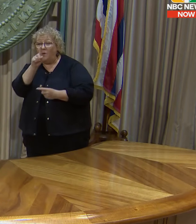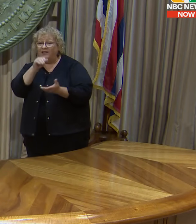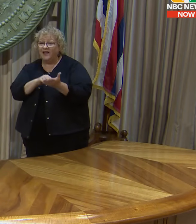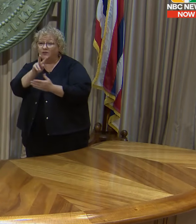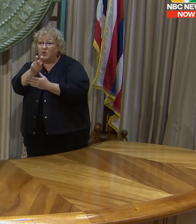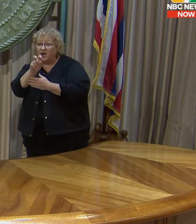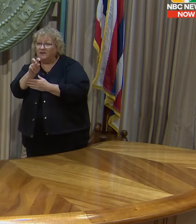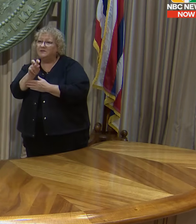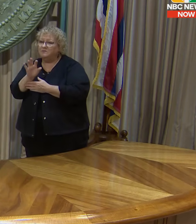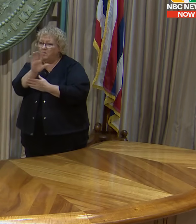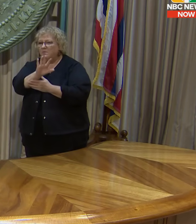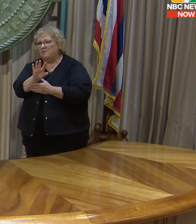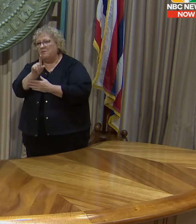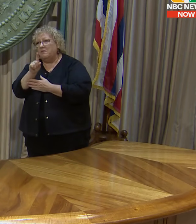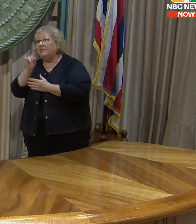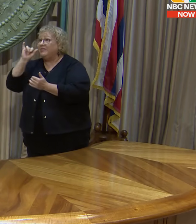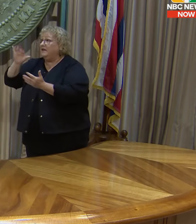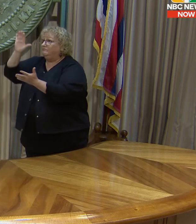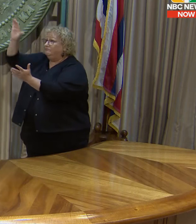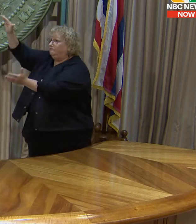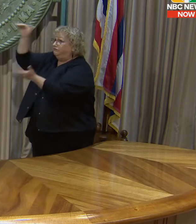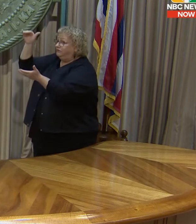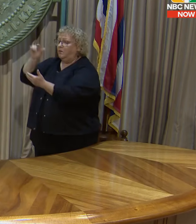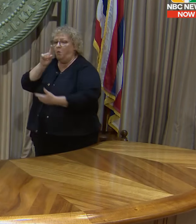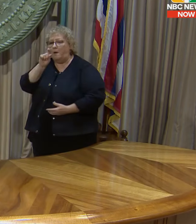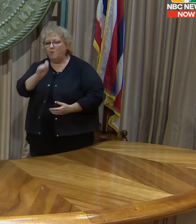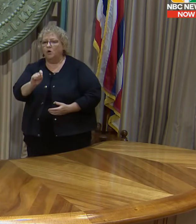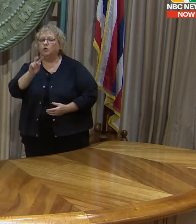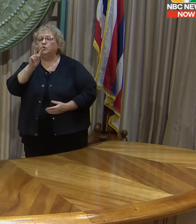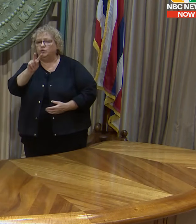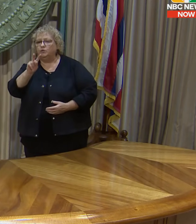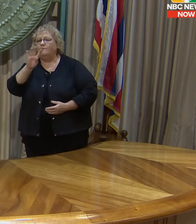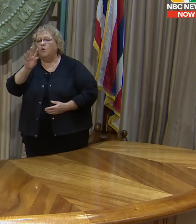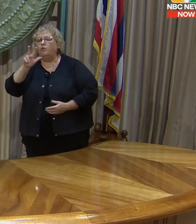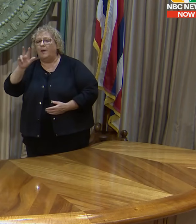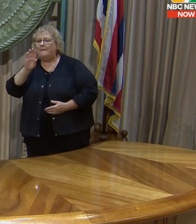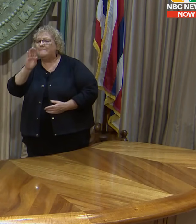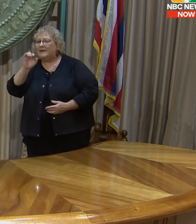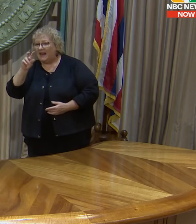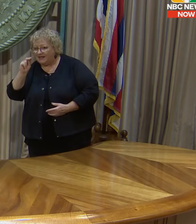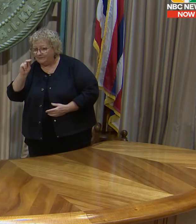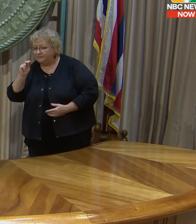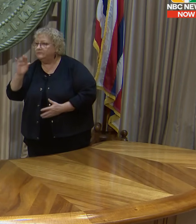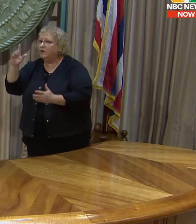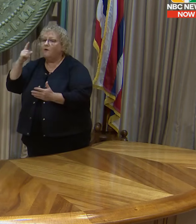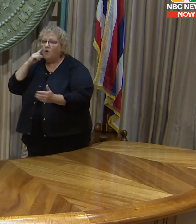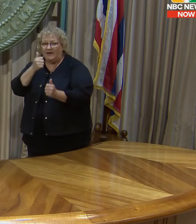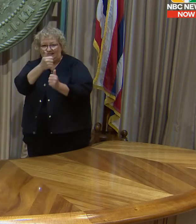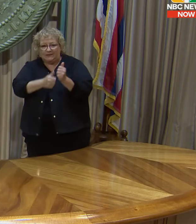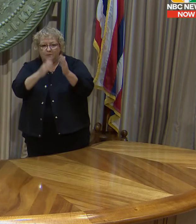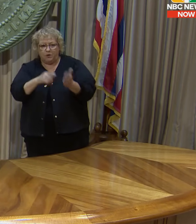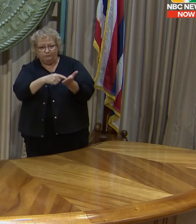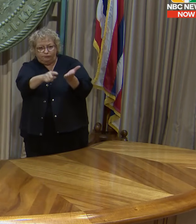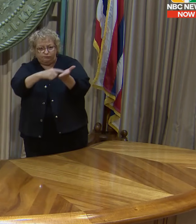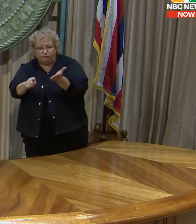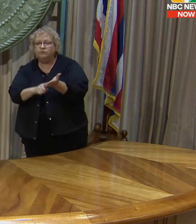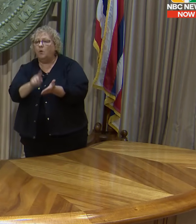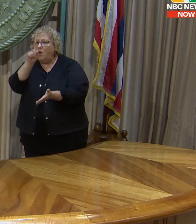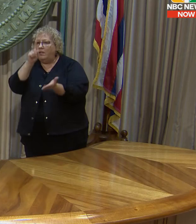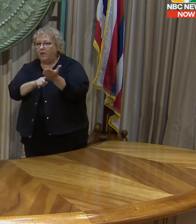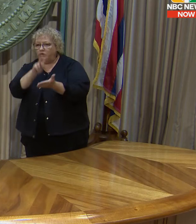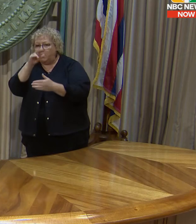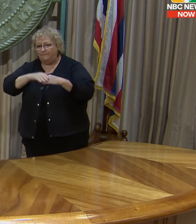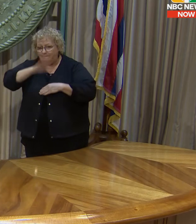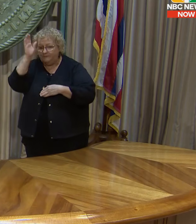Hawaii getting is about $1.243 billion. Finally, a very low estimate of